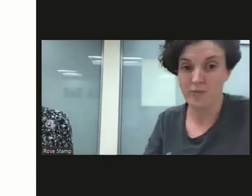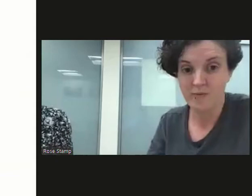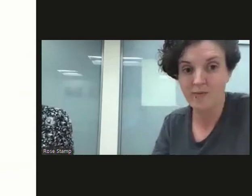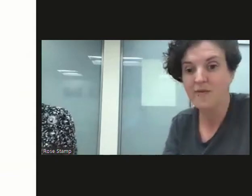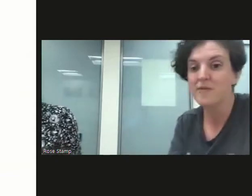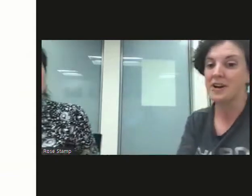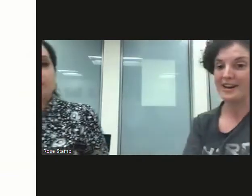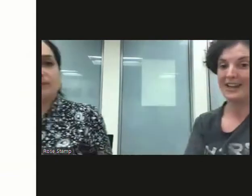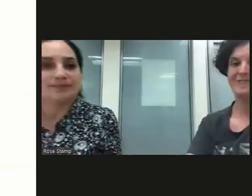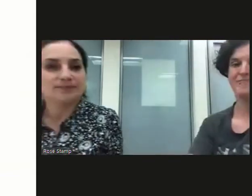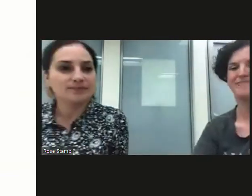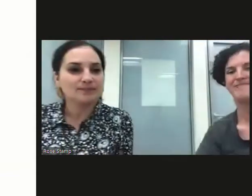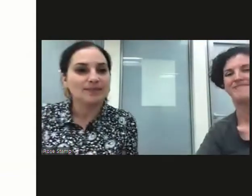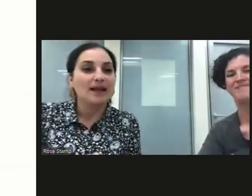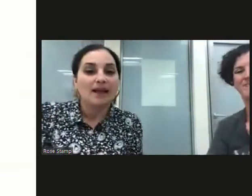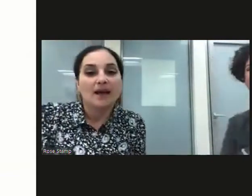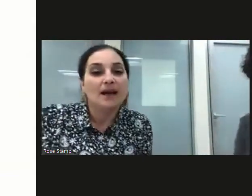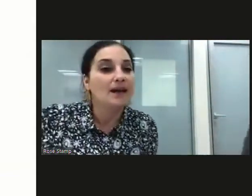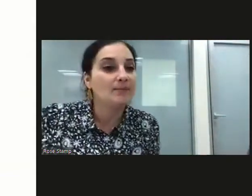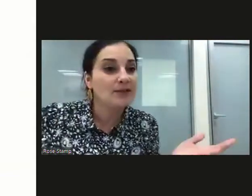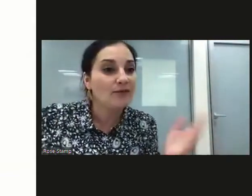So finally.